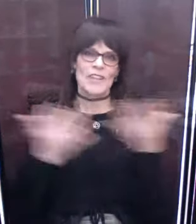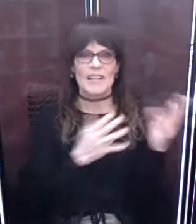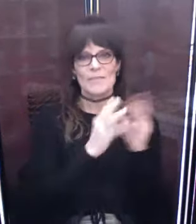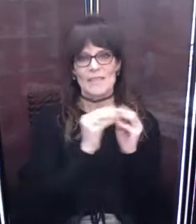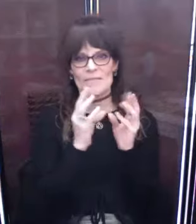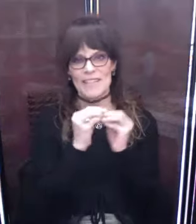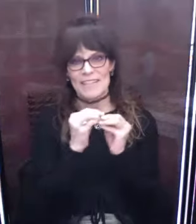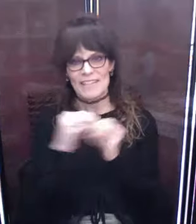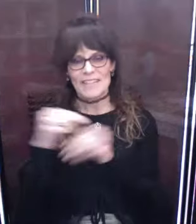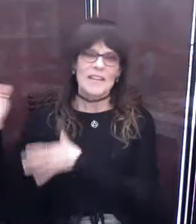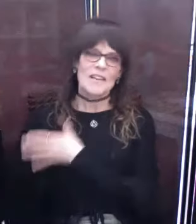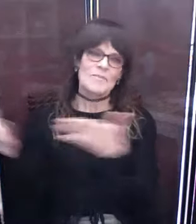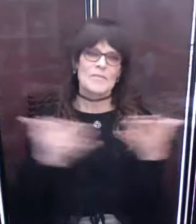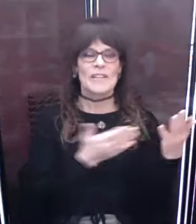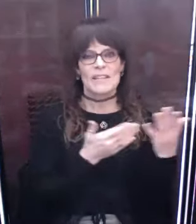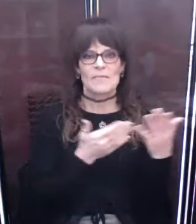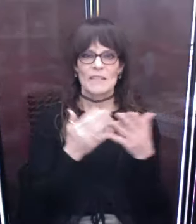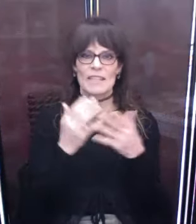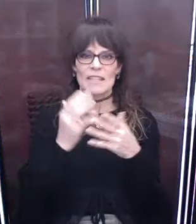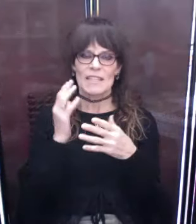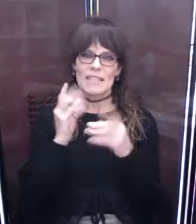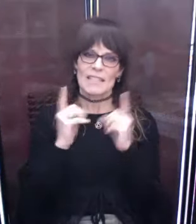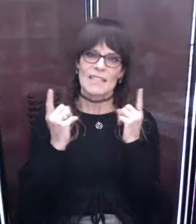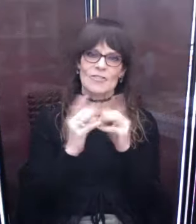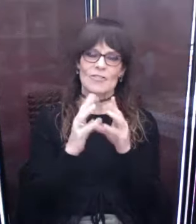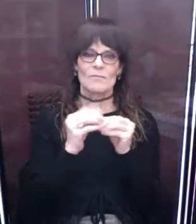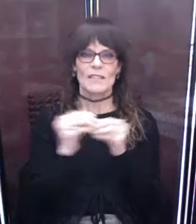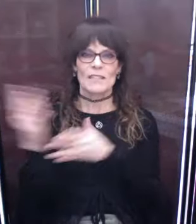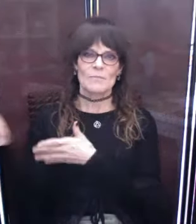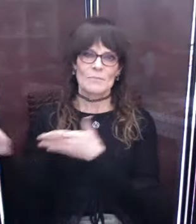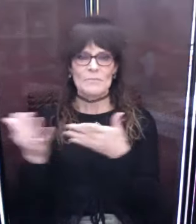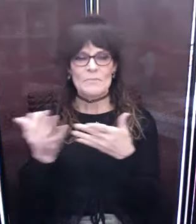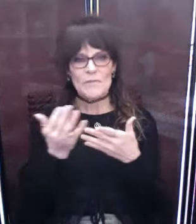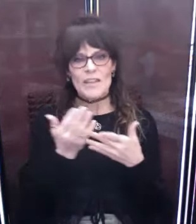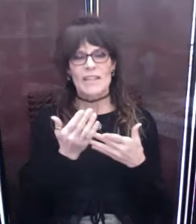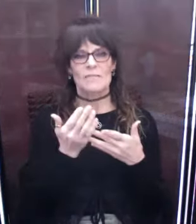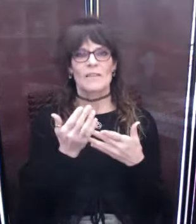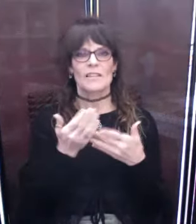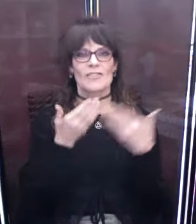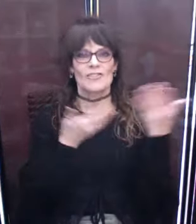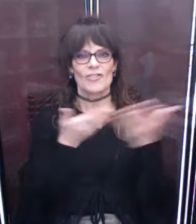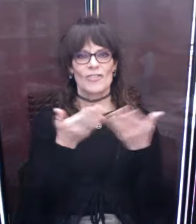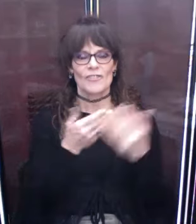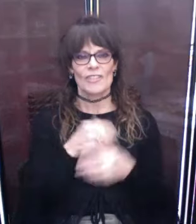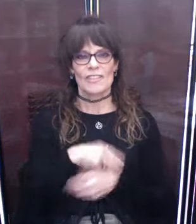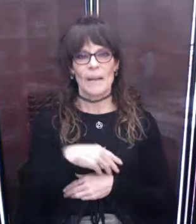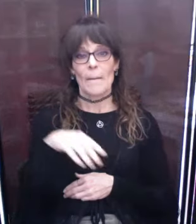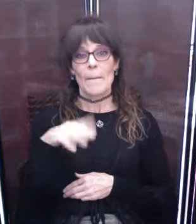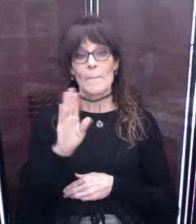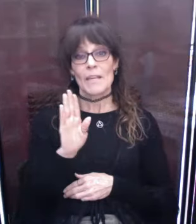and getting me involved in service. B, the willingness that I found